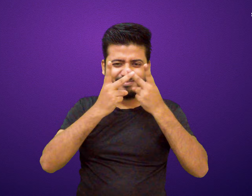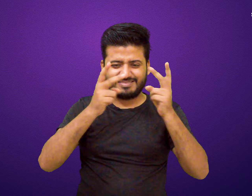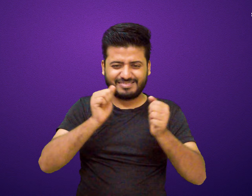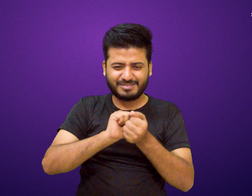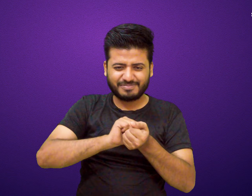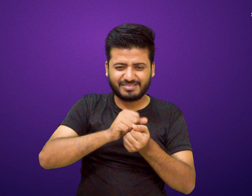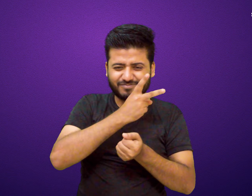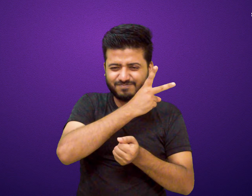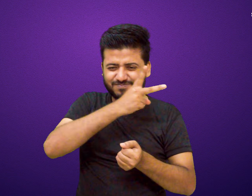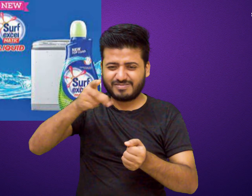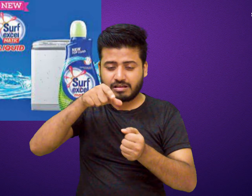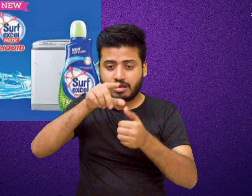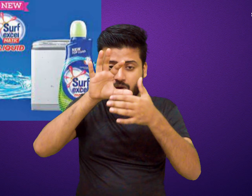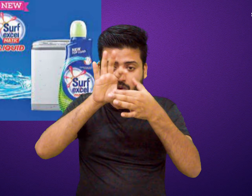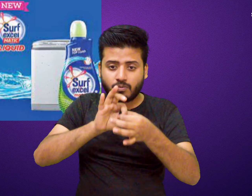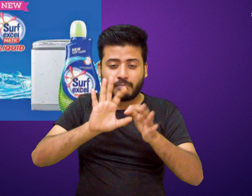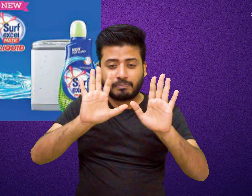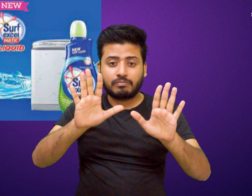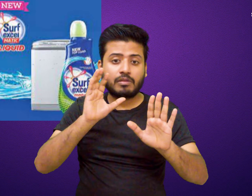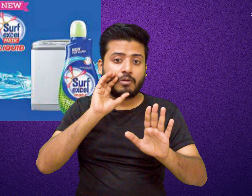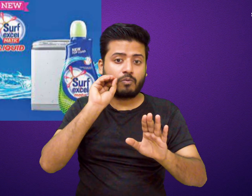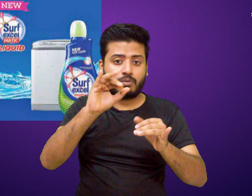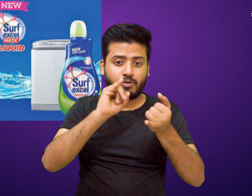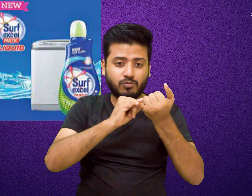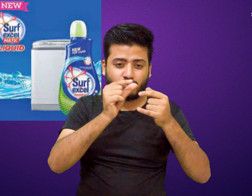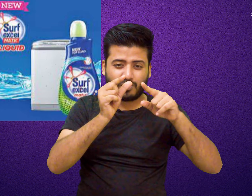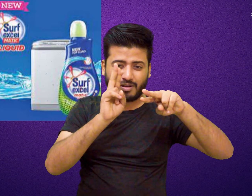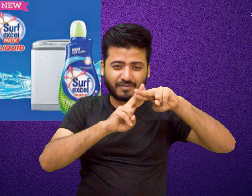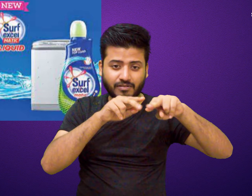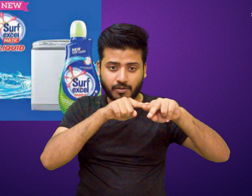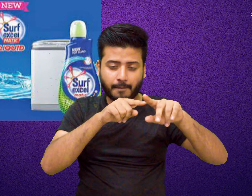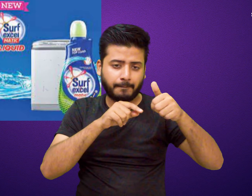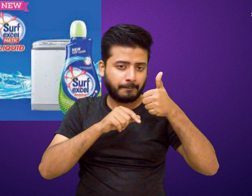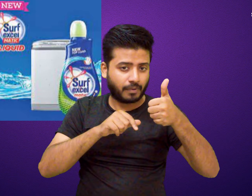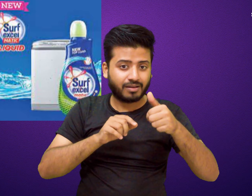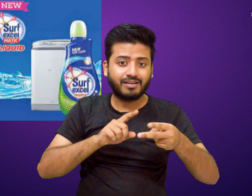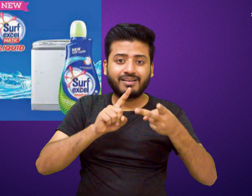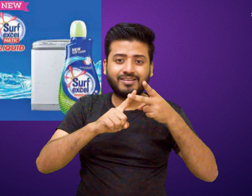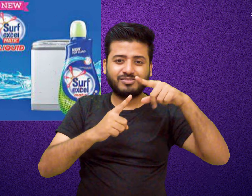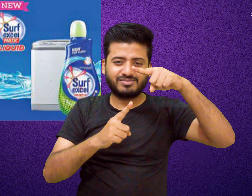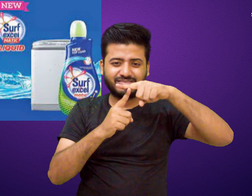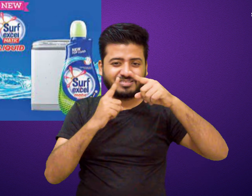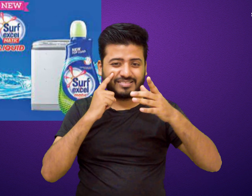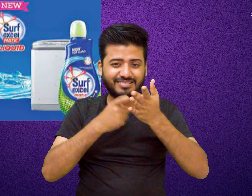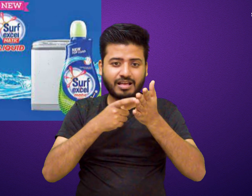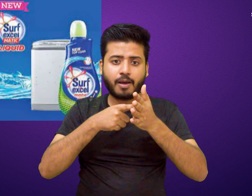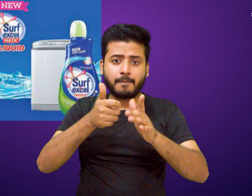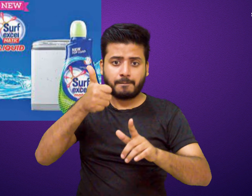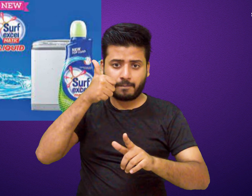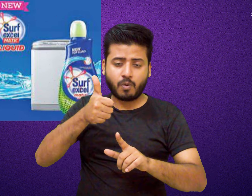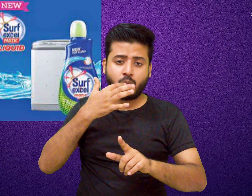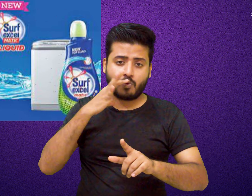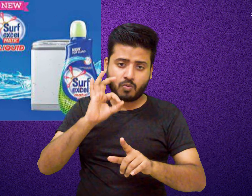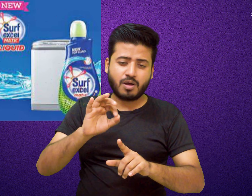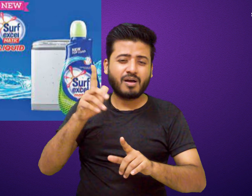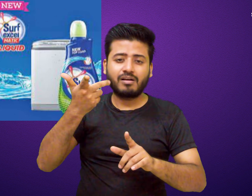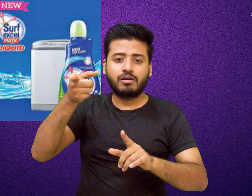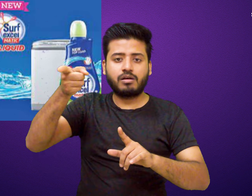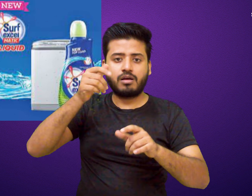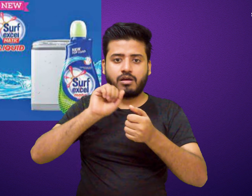surfaces or polishing, a plush microfiber cloth is best for surfaces that could be scratched, as it has a higher pile. For drying or streak-free